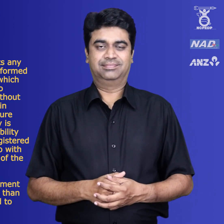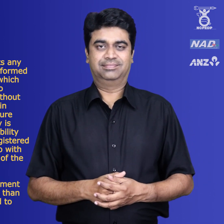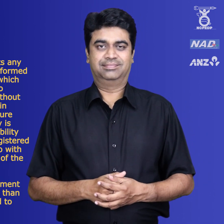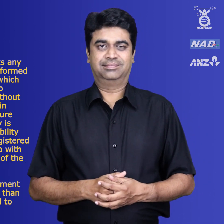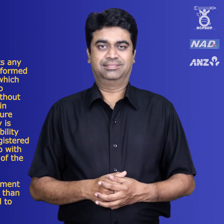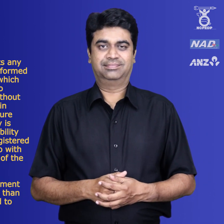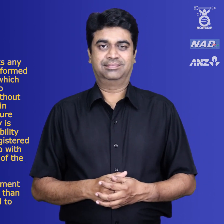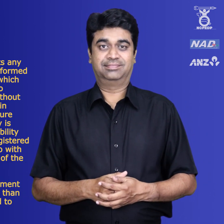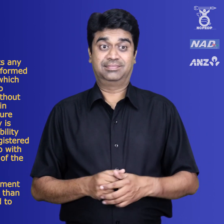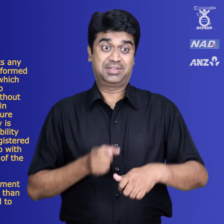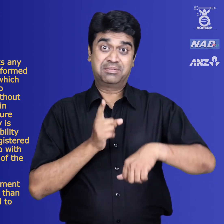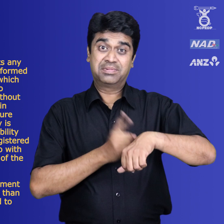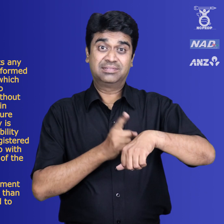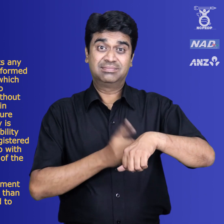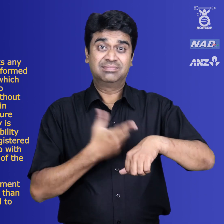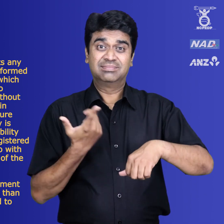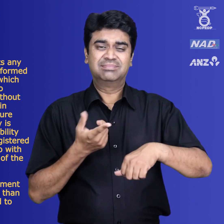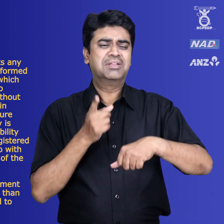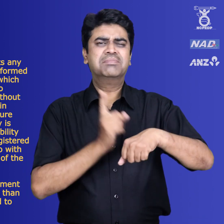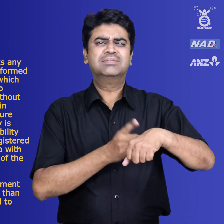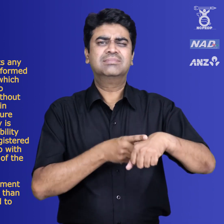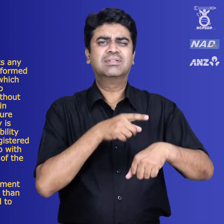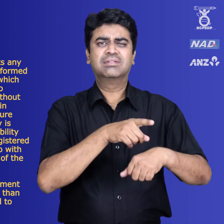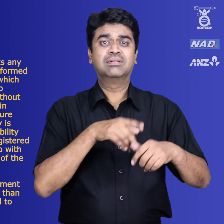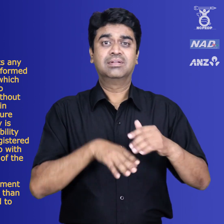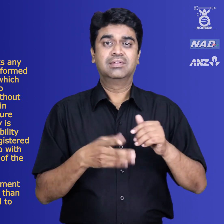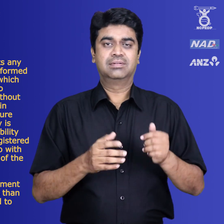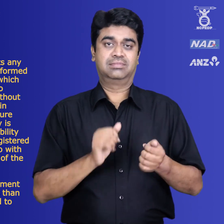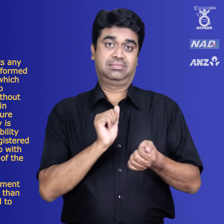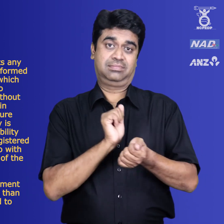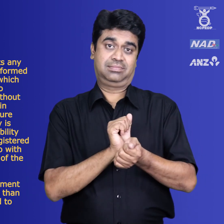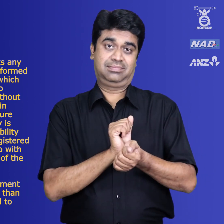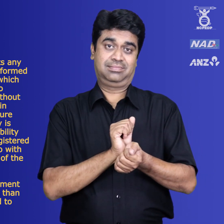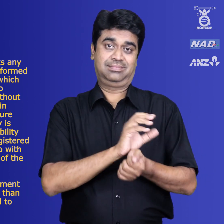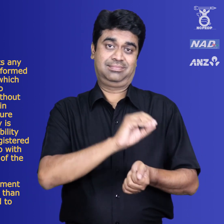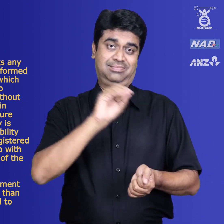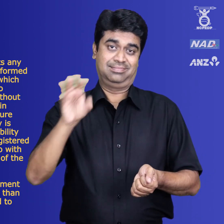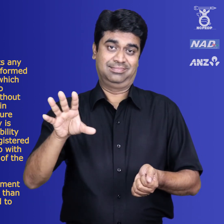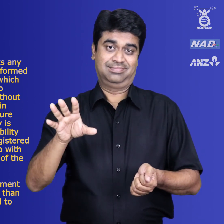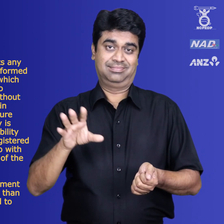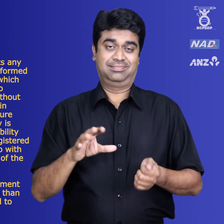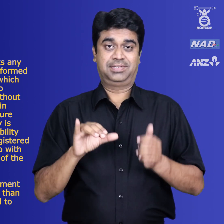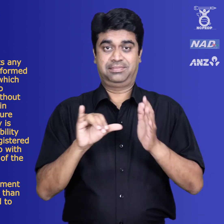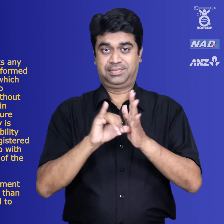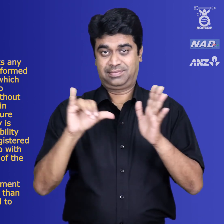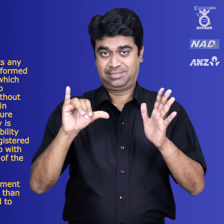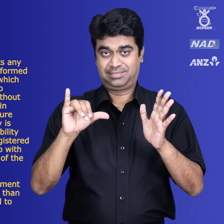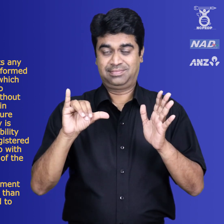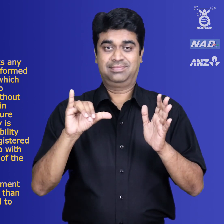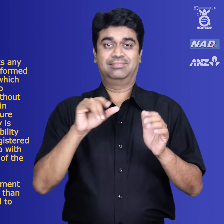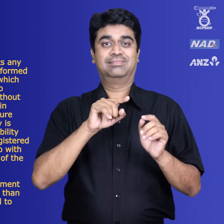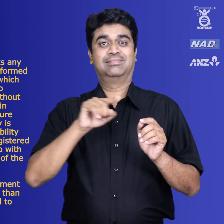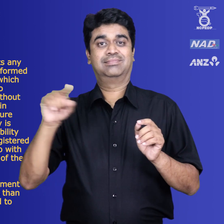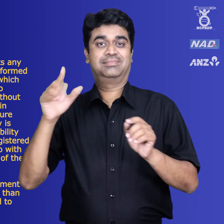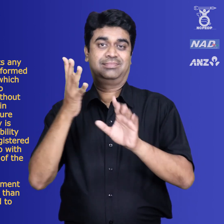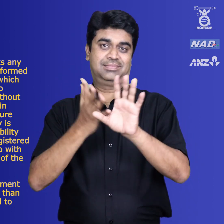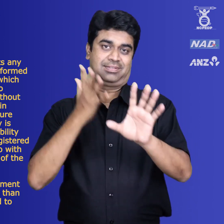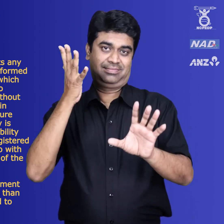Shall be punishable with imprisonment for a term which shall not be less than 6 months but which may extend to 5 years and